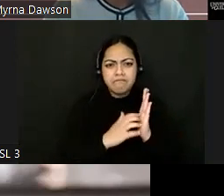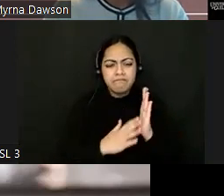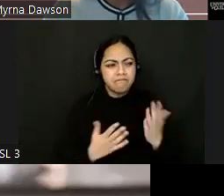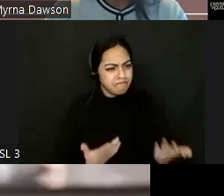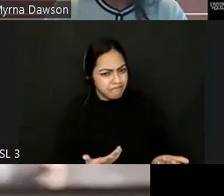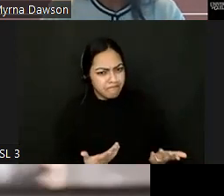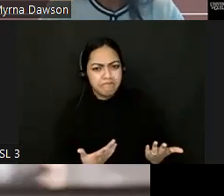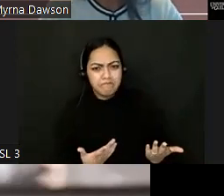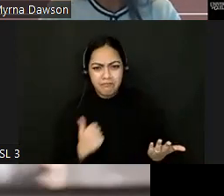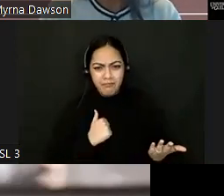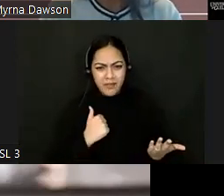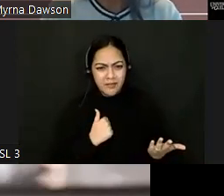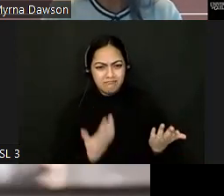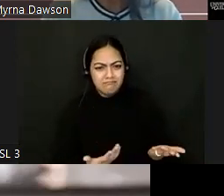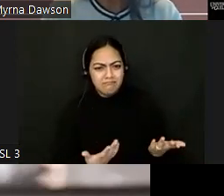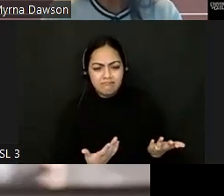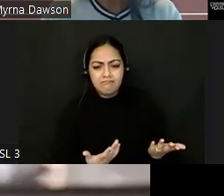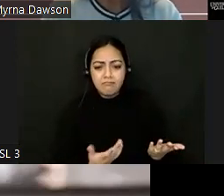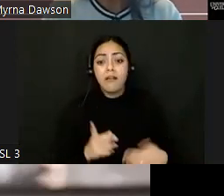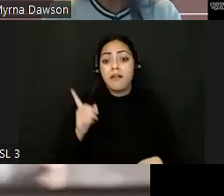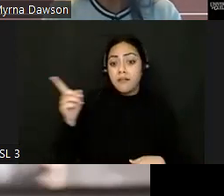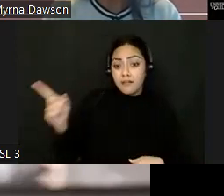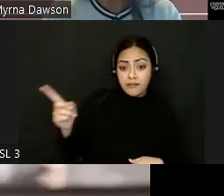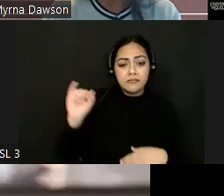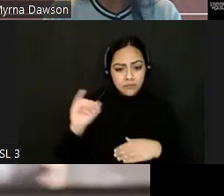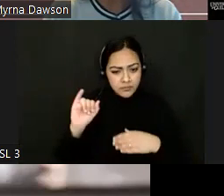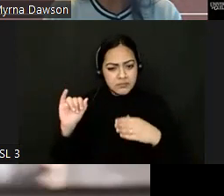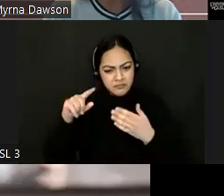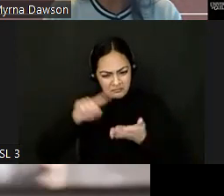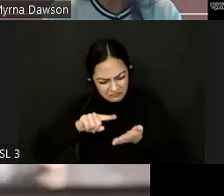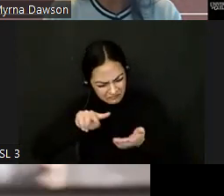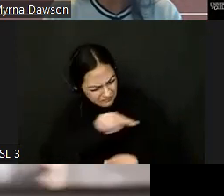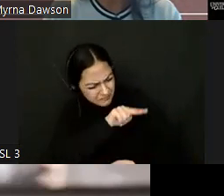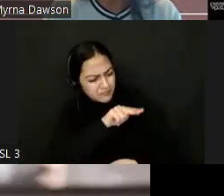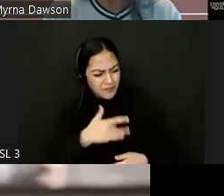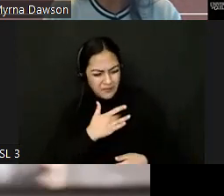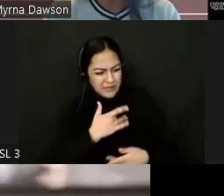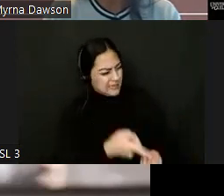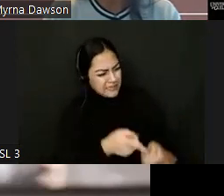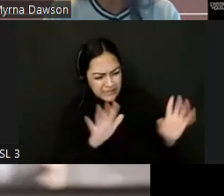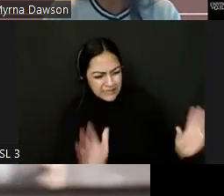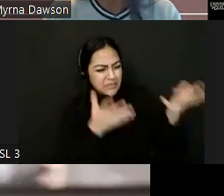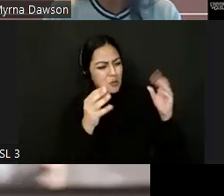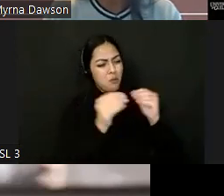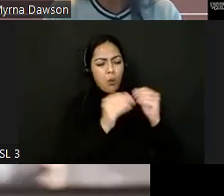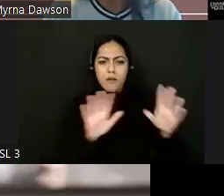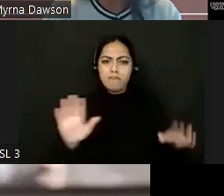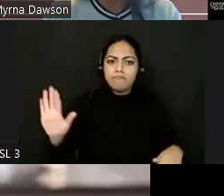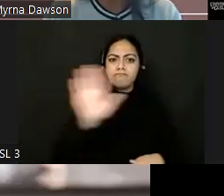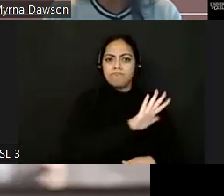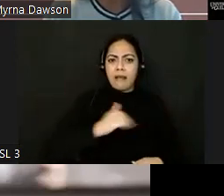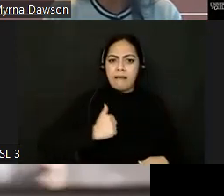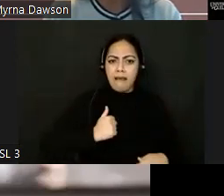She further argued that there was a significant need for a more comprehensive national action plan that